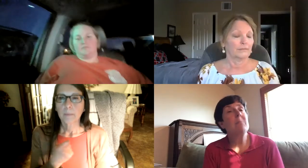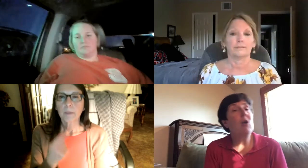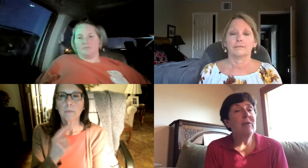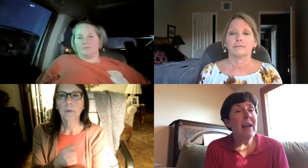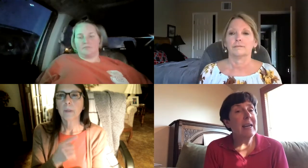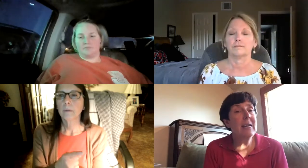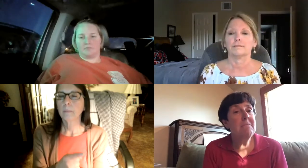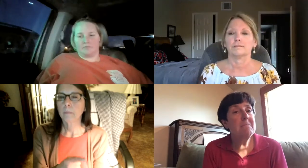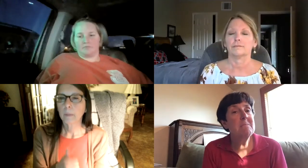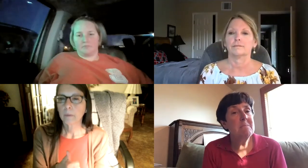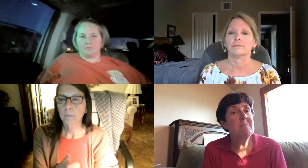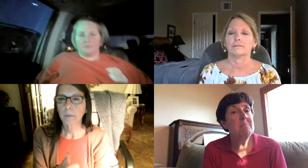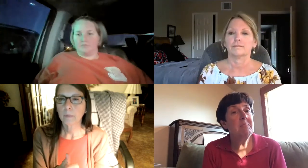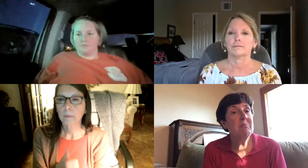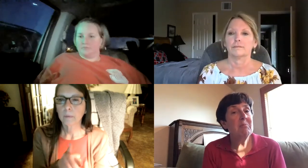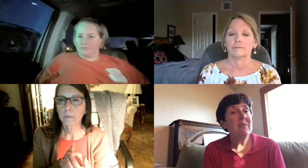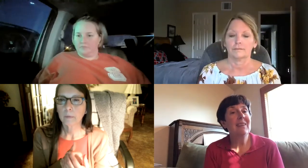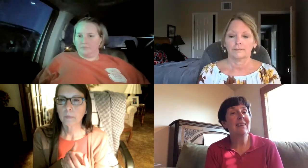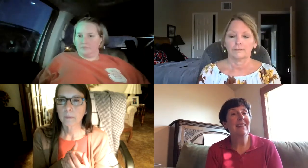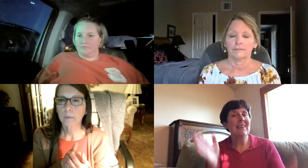And then motivated